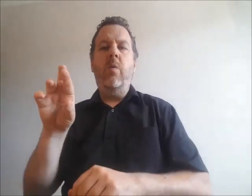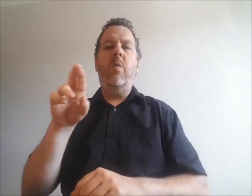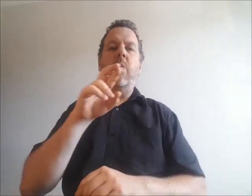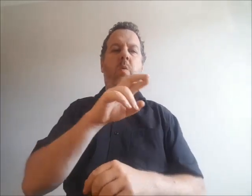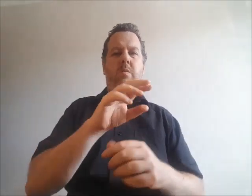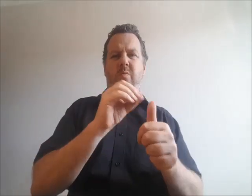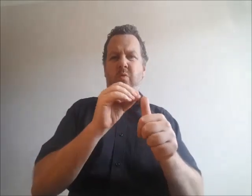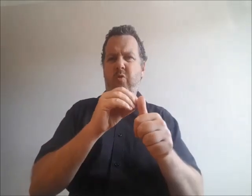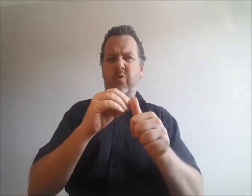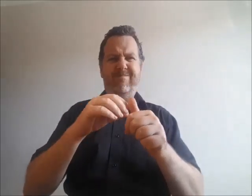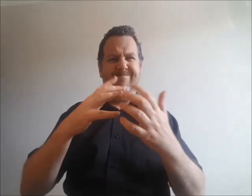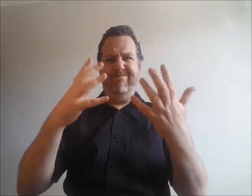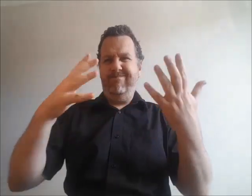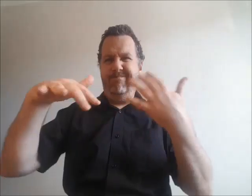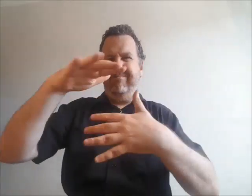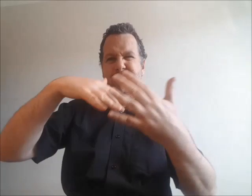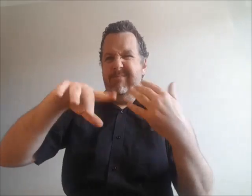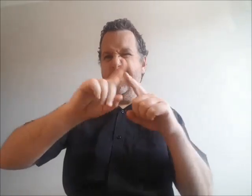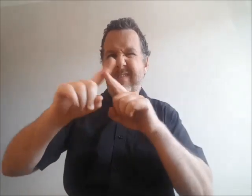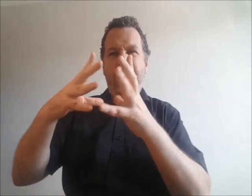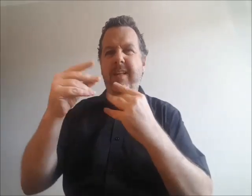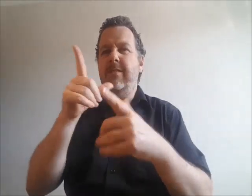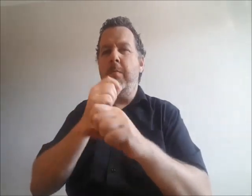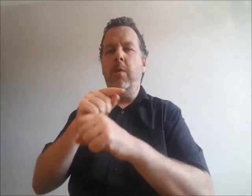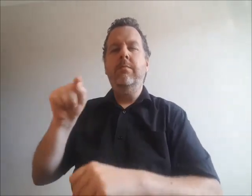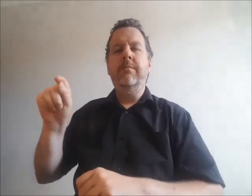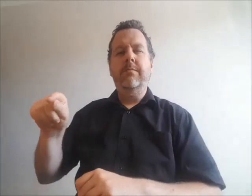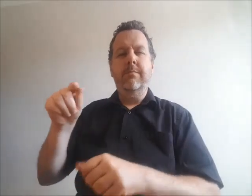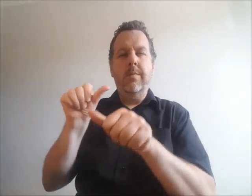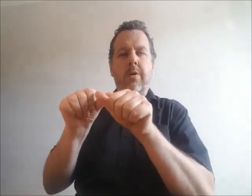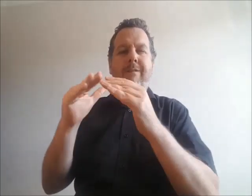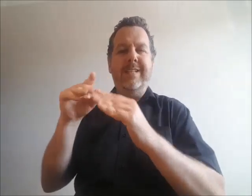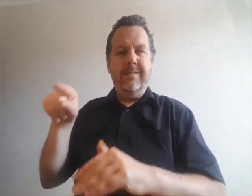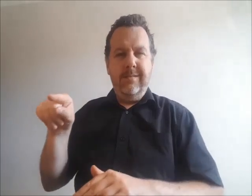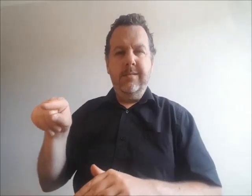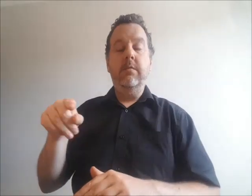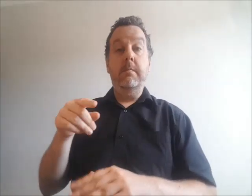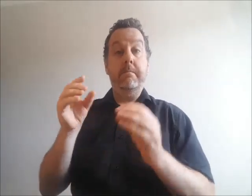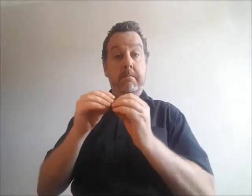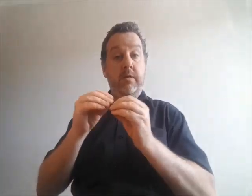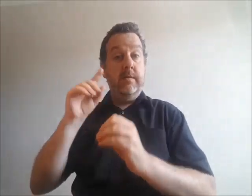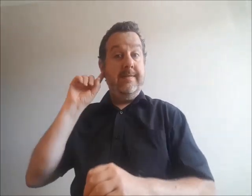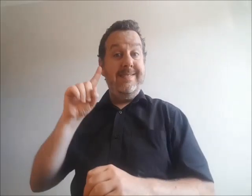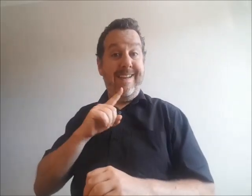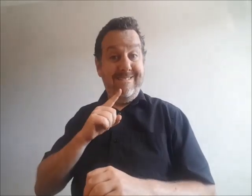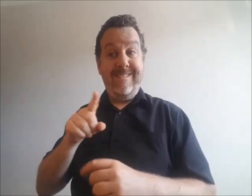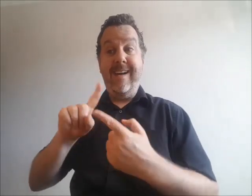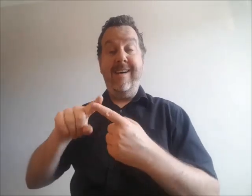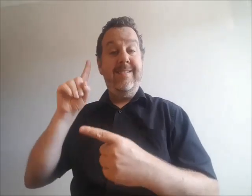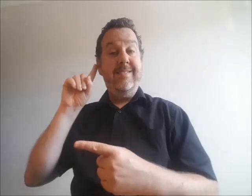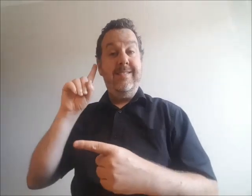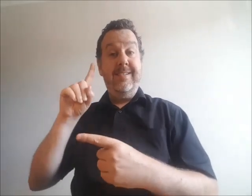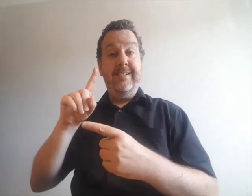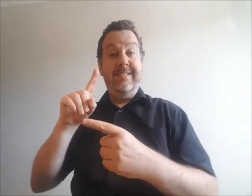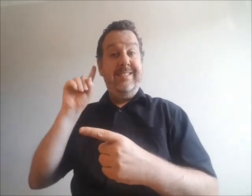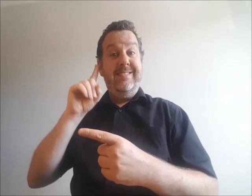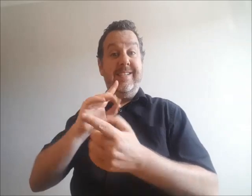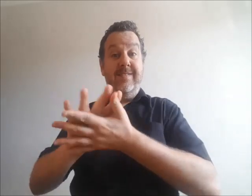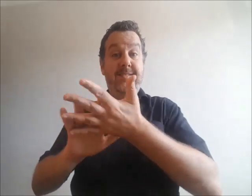special religious service or mass or different kind of things going on around the town where the convent was mentioned, the deaf children were also mentioned, plus their use of